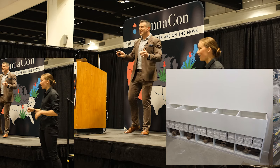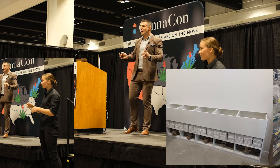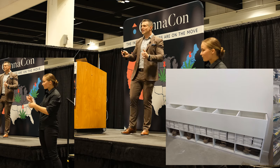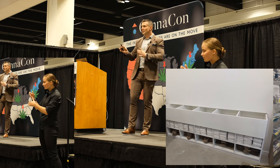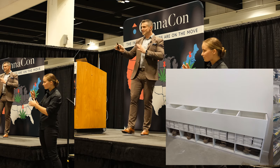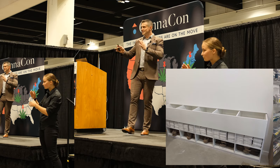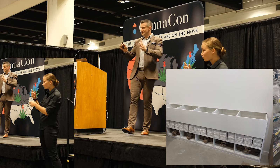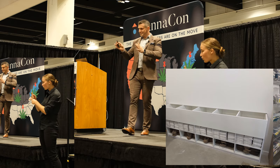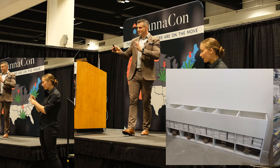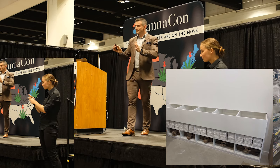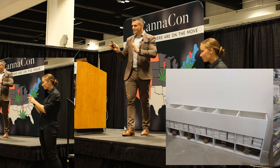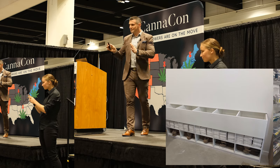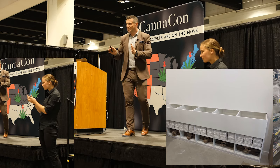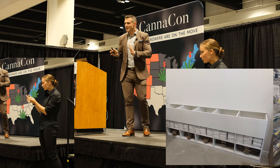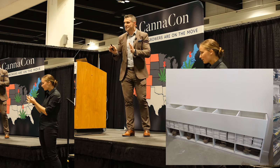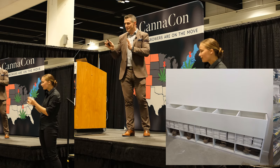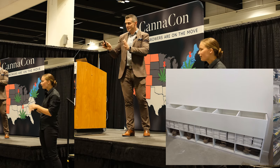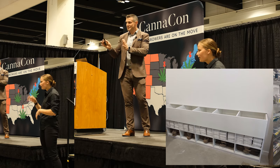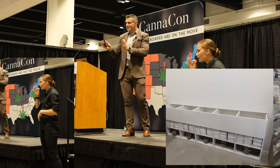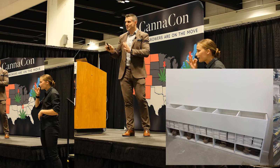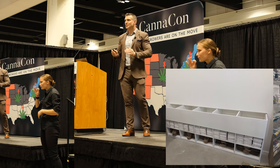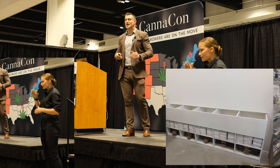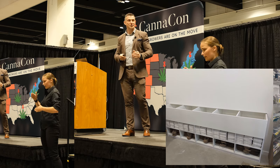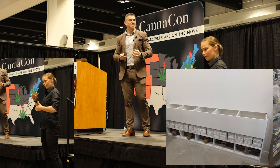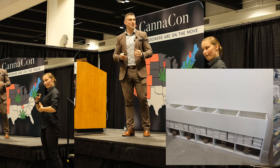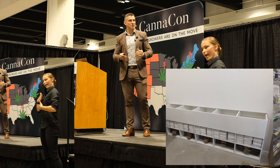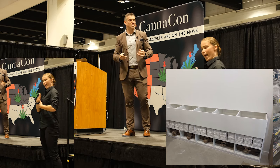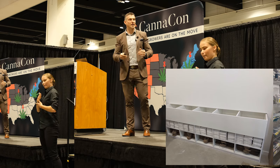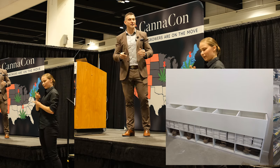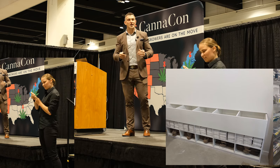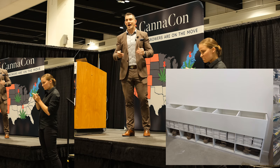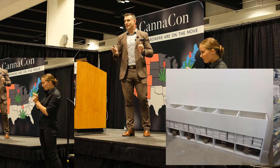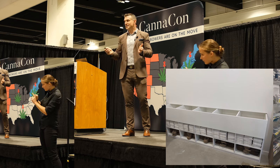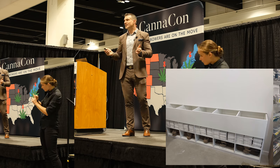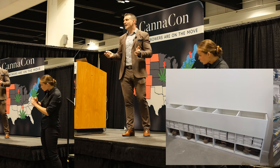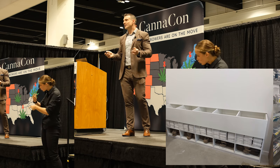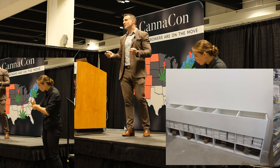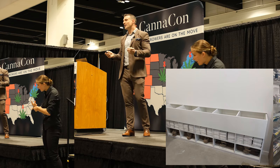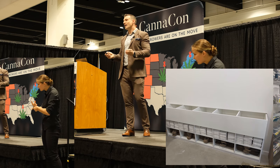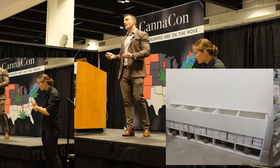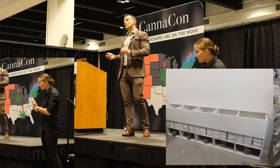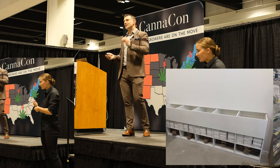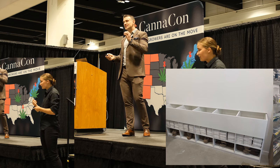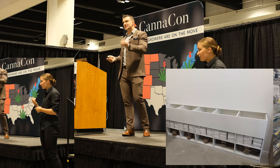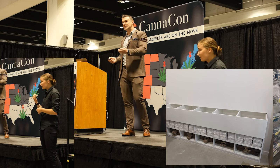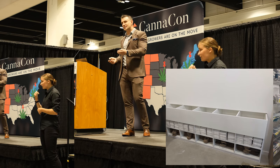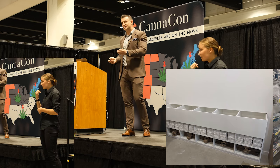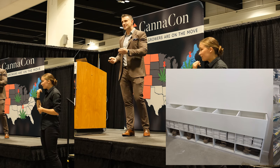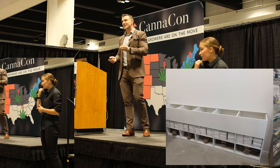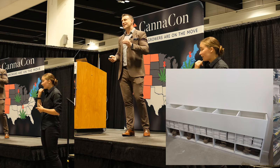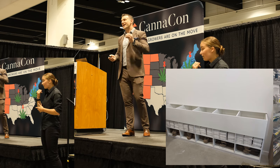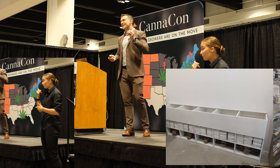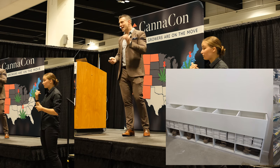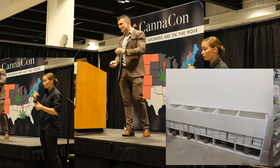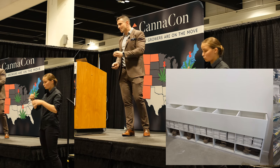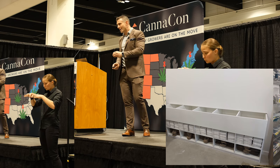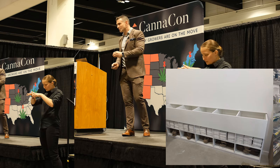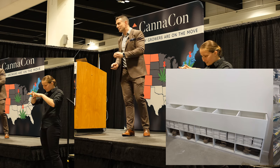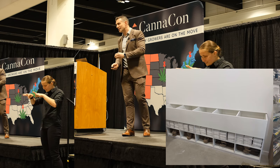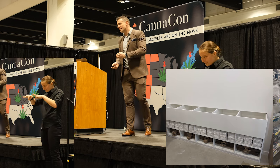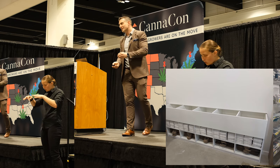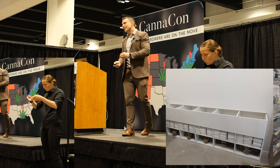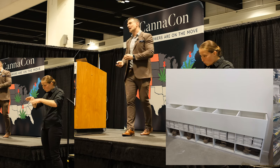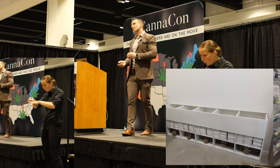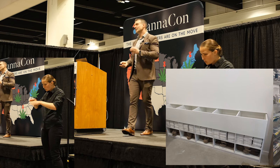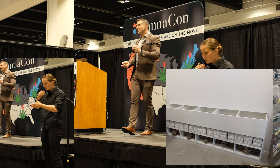Cannabis is happy when it's, you know, at a certain threshold of temperature, right? Outside of that, no matter how hermetically sealed a cannabis product